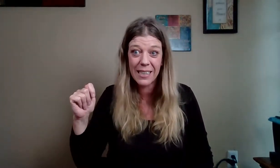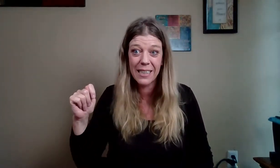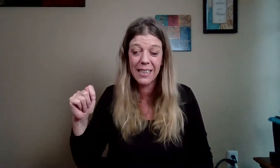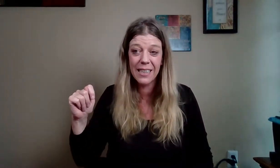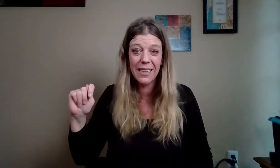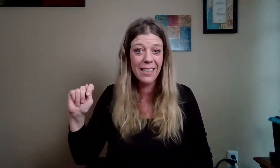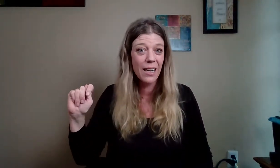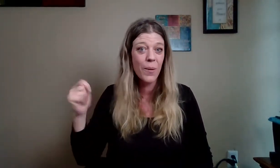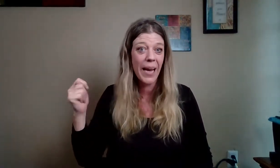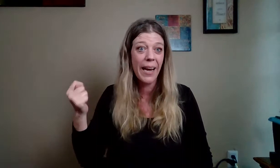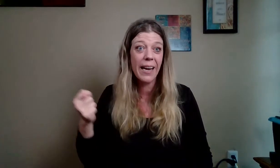Toilet. Okay.